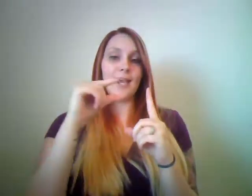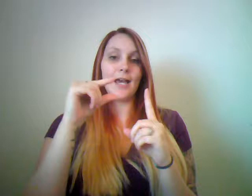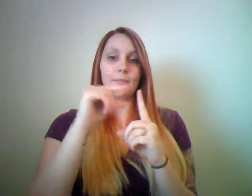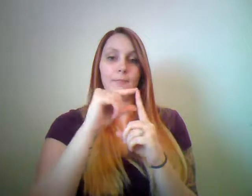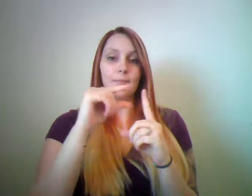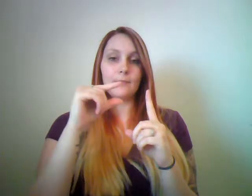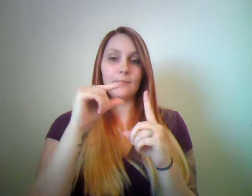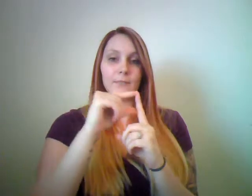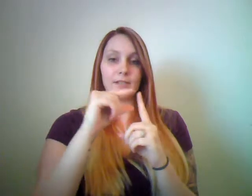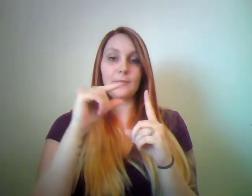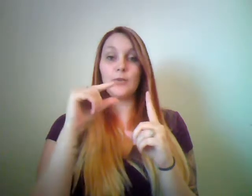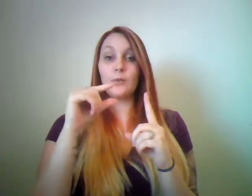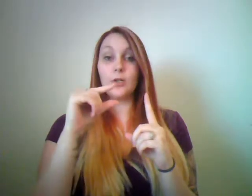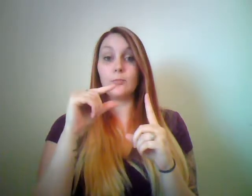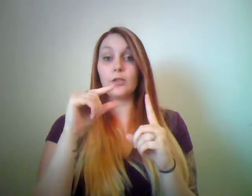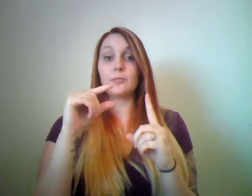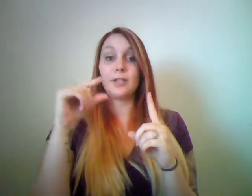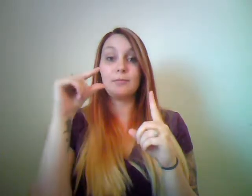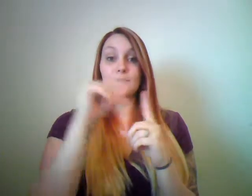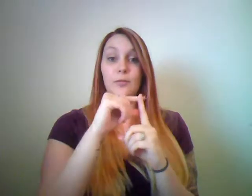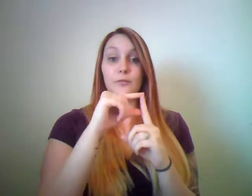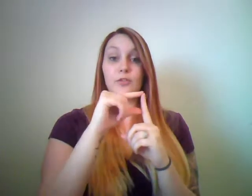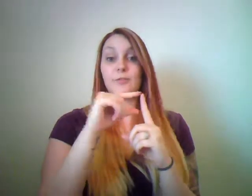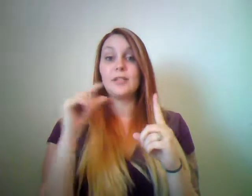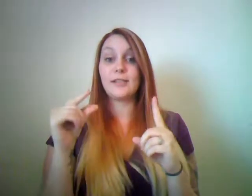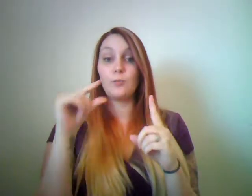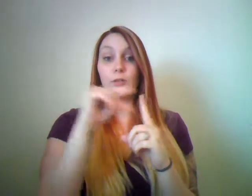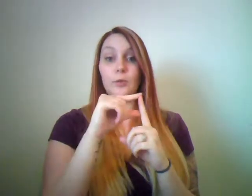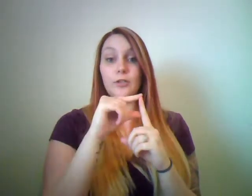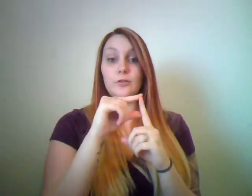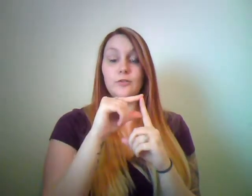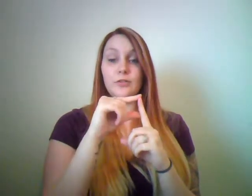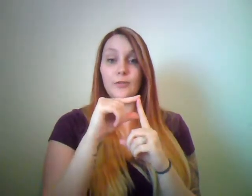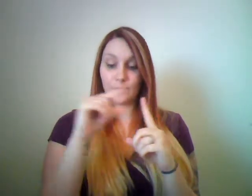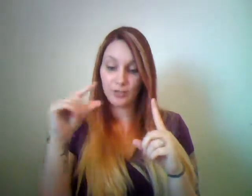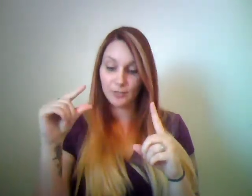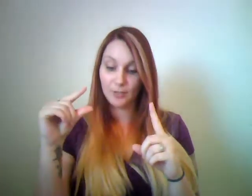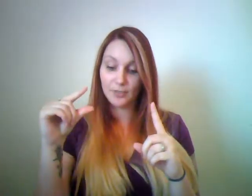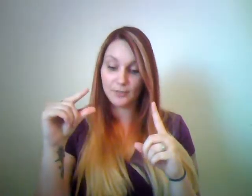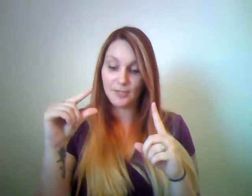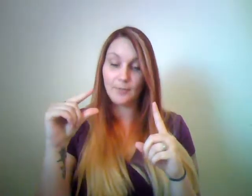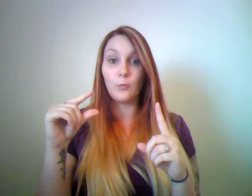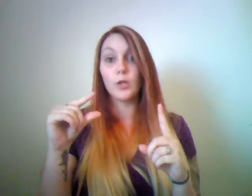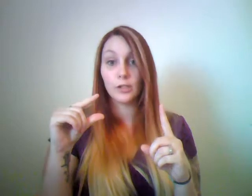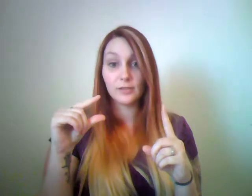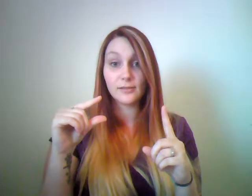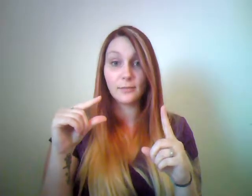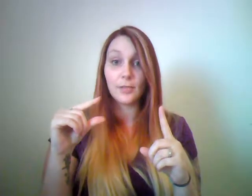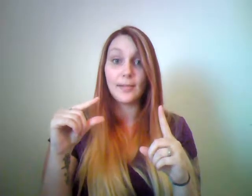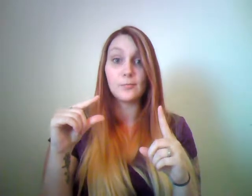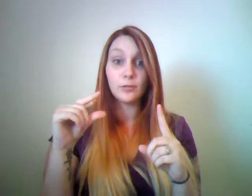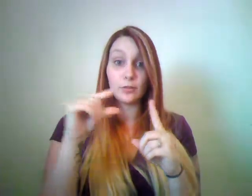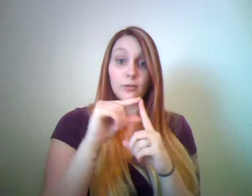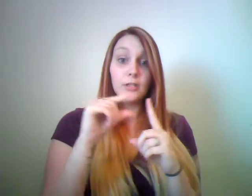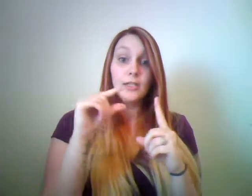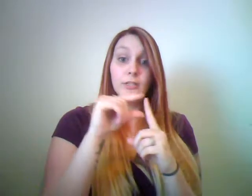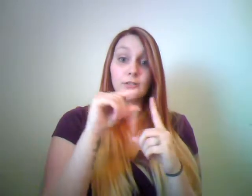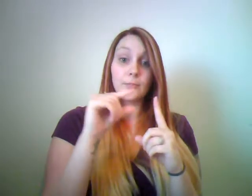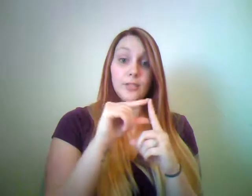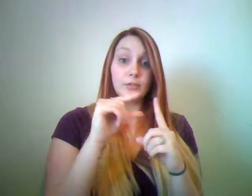tap, because I'm doing a word multiple times. So if you just wanted to say one word, you just do this once. But I'm going to say my words. I'm going to make it plural. So I'm going to do